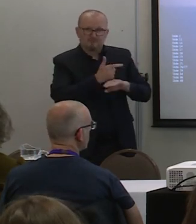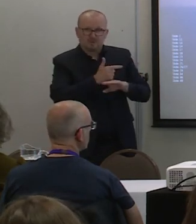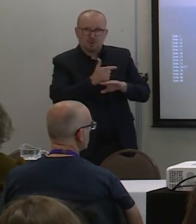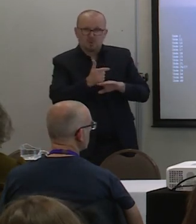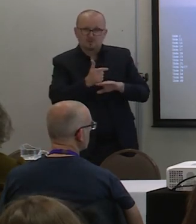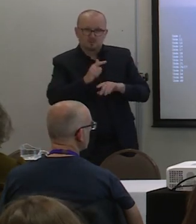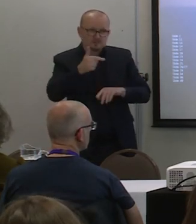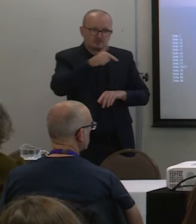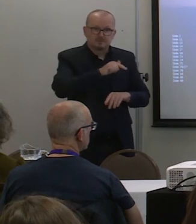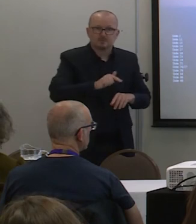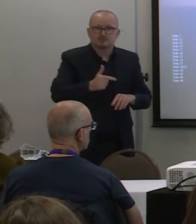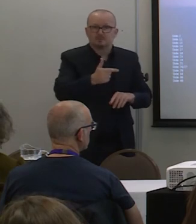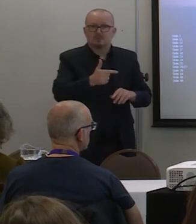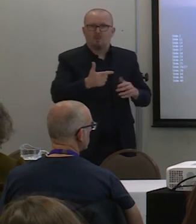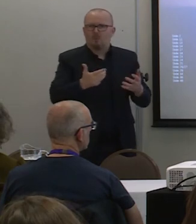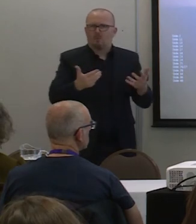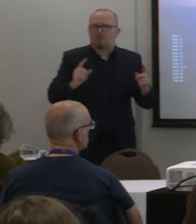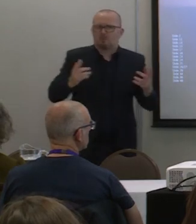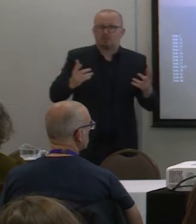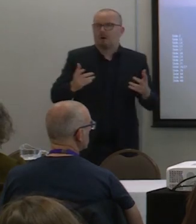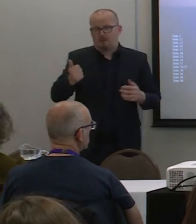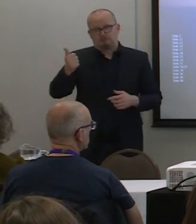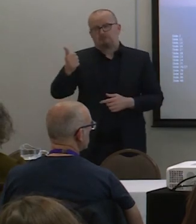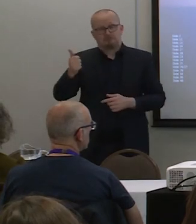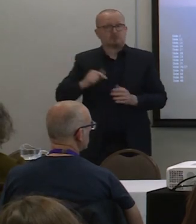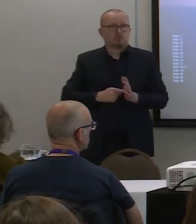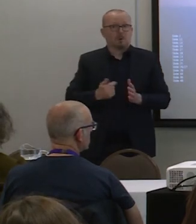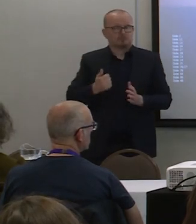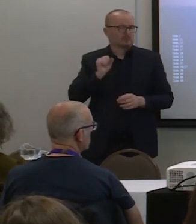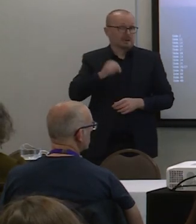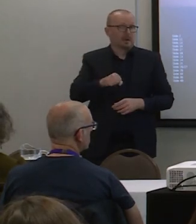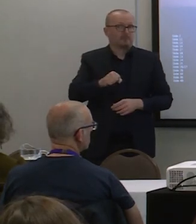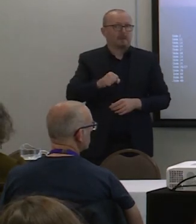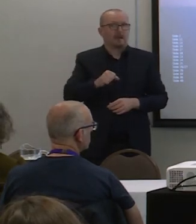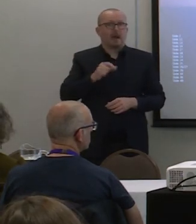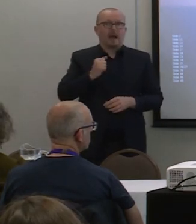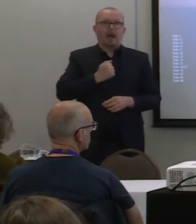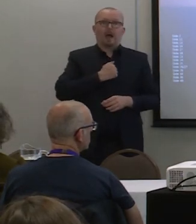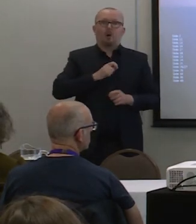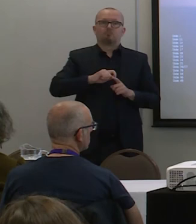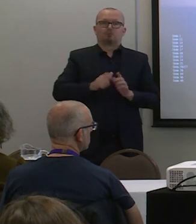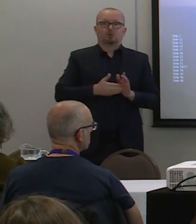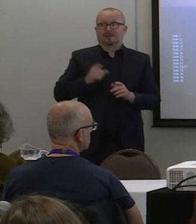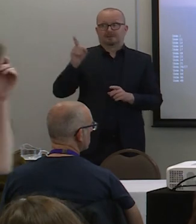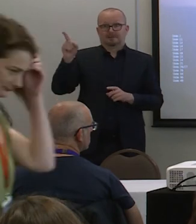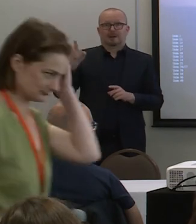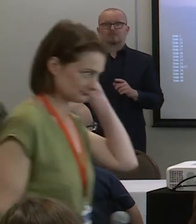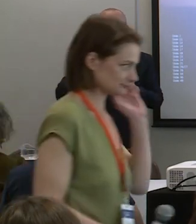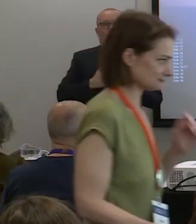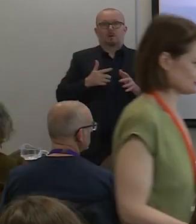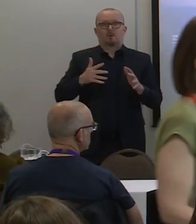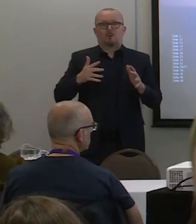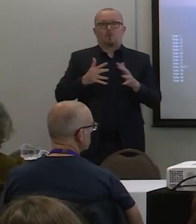Yeah, I genuinely think that's something worth looking at. As we closed the project down at the end of